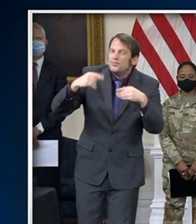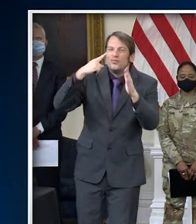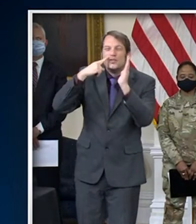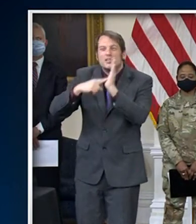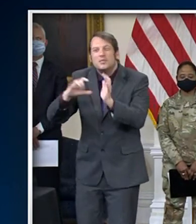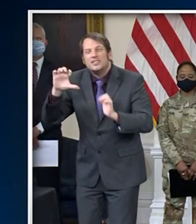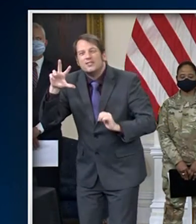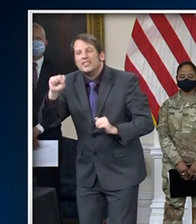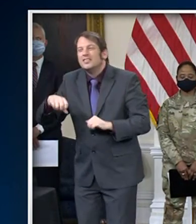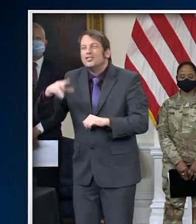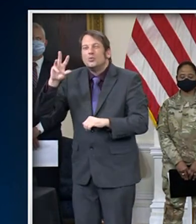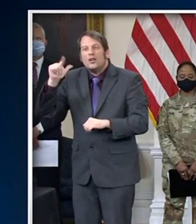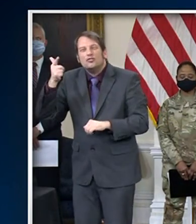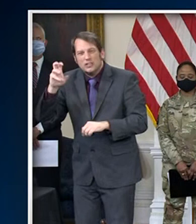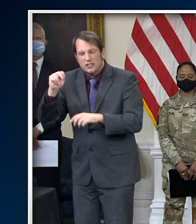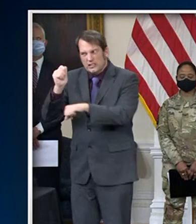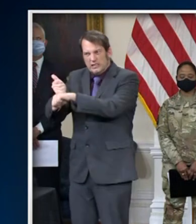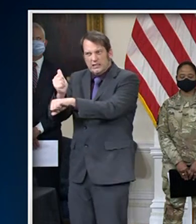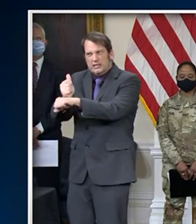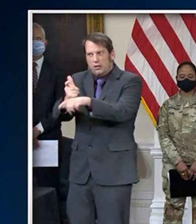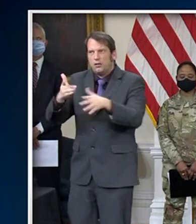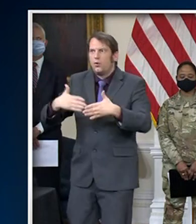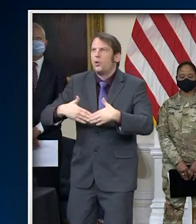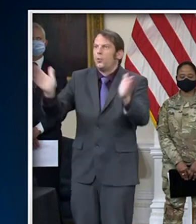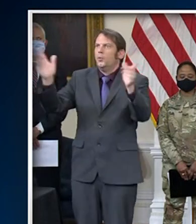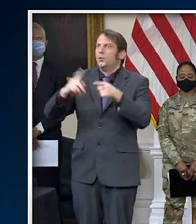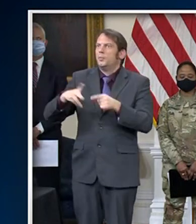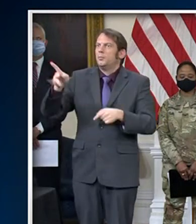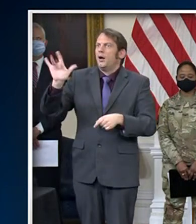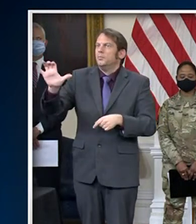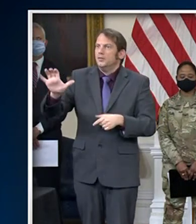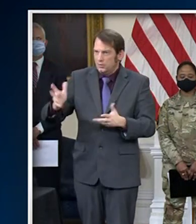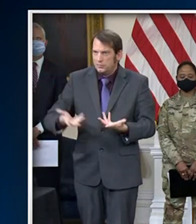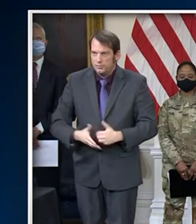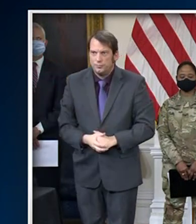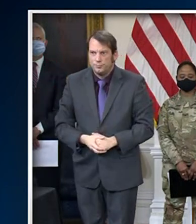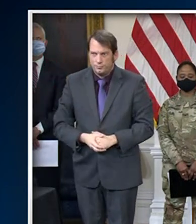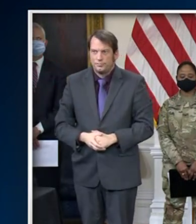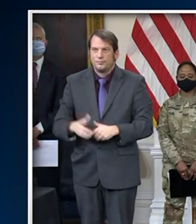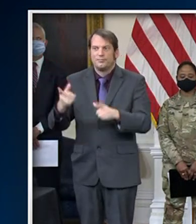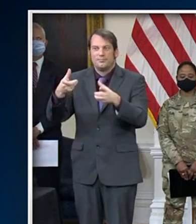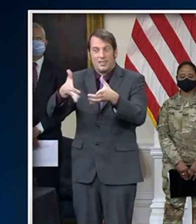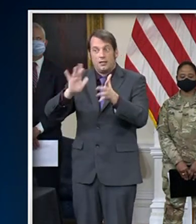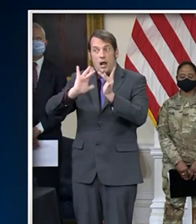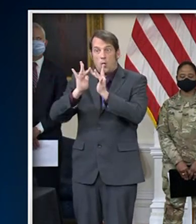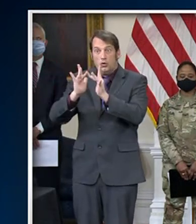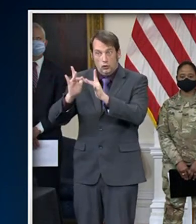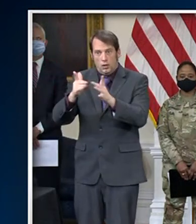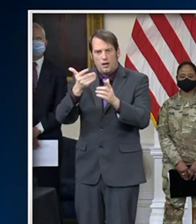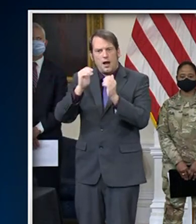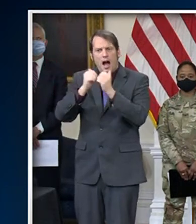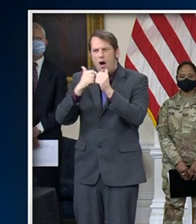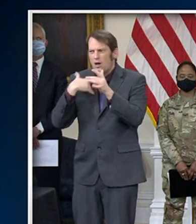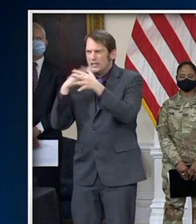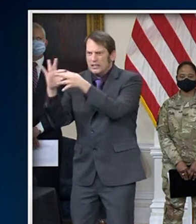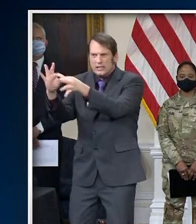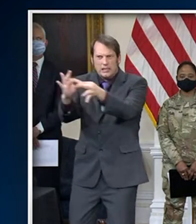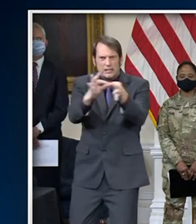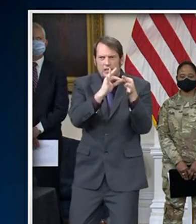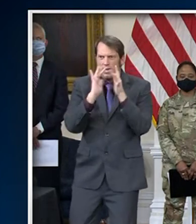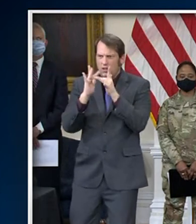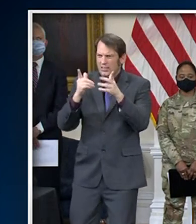dramatically expanded the provider and vaccinator network, which now includes not